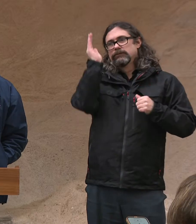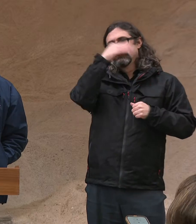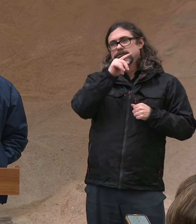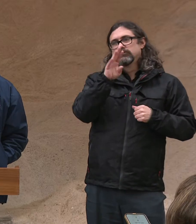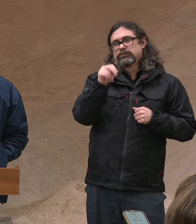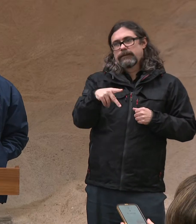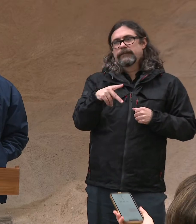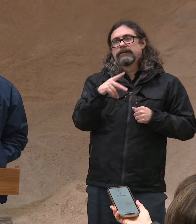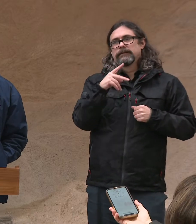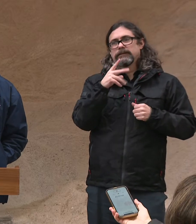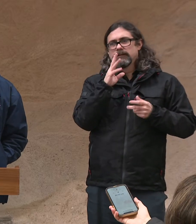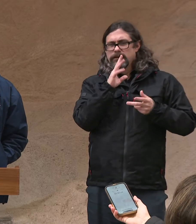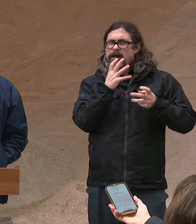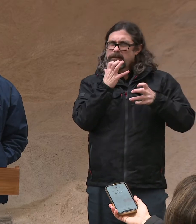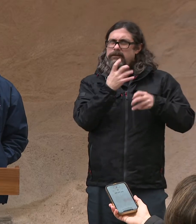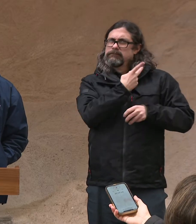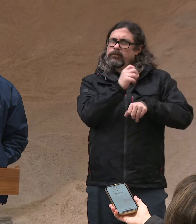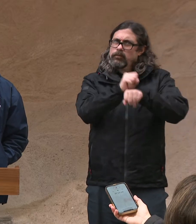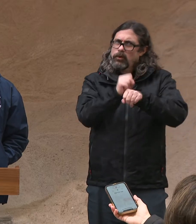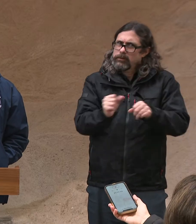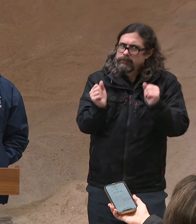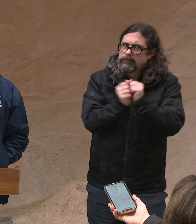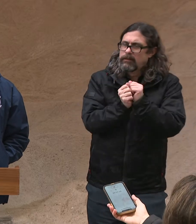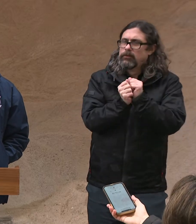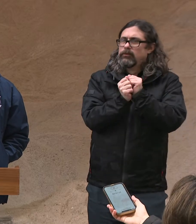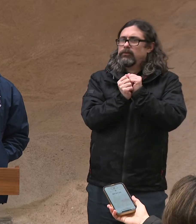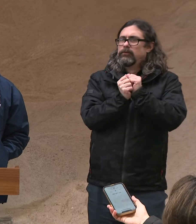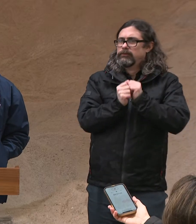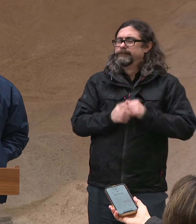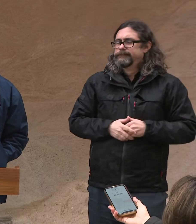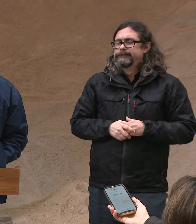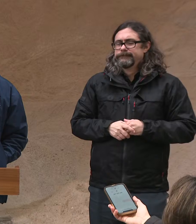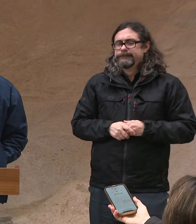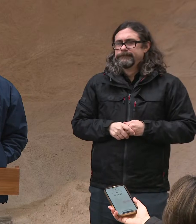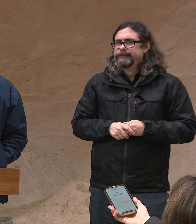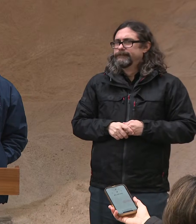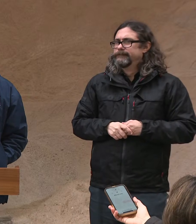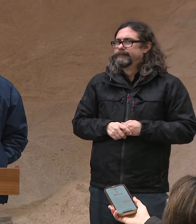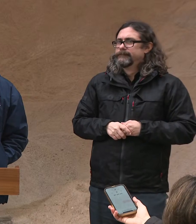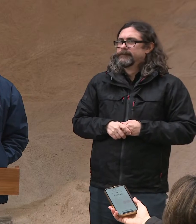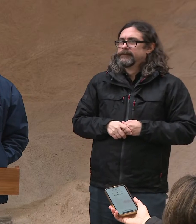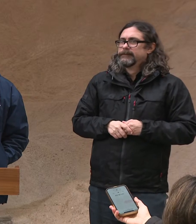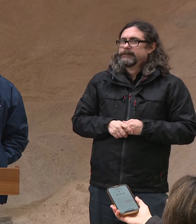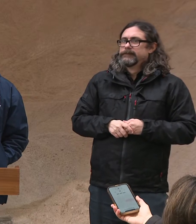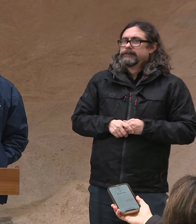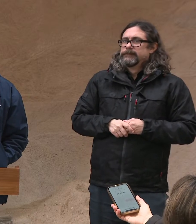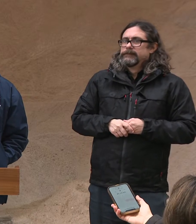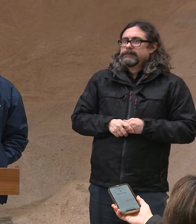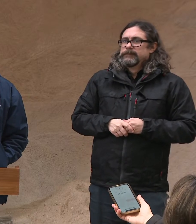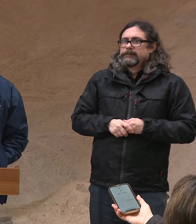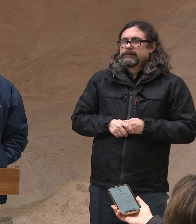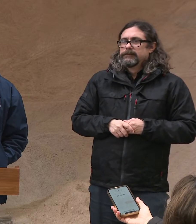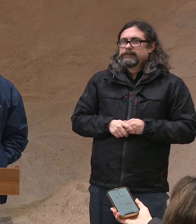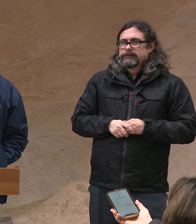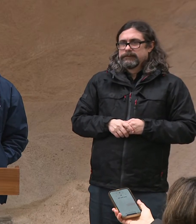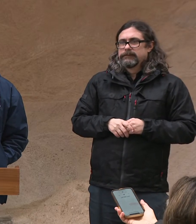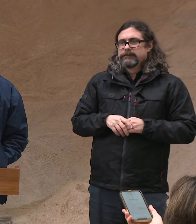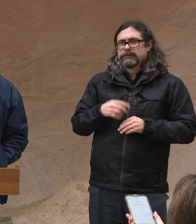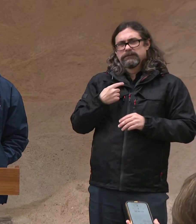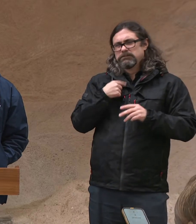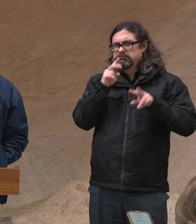his administrations that seems to be moving through the process of how